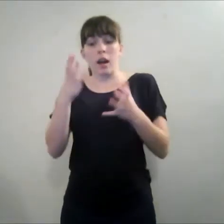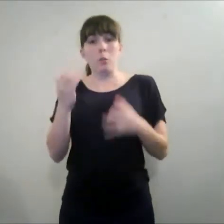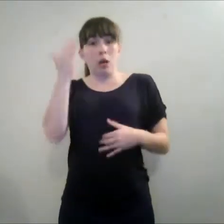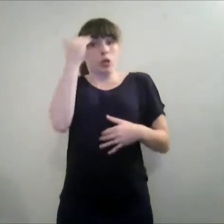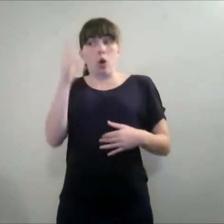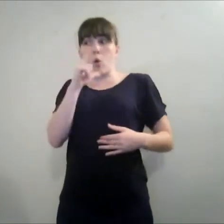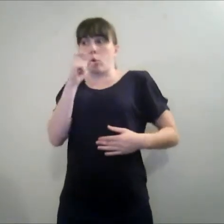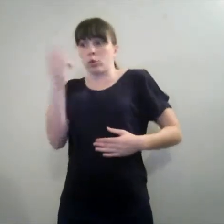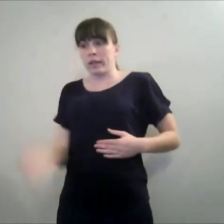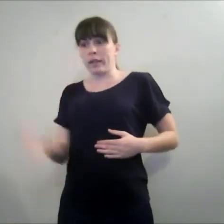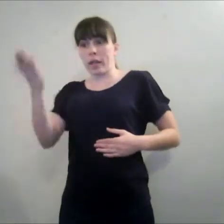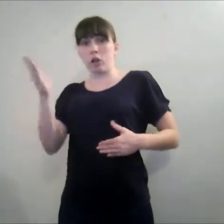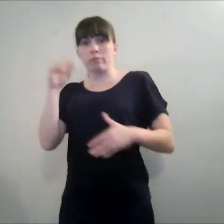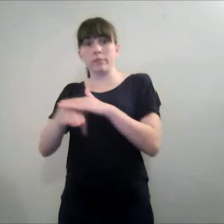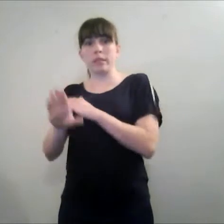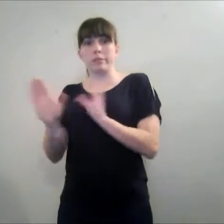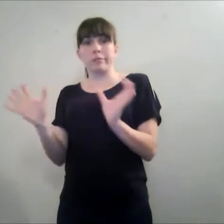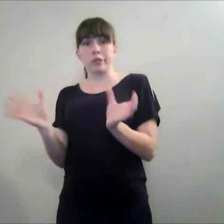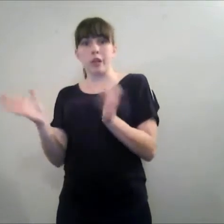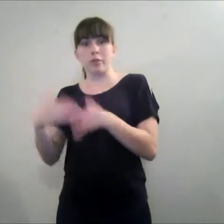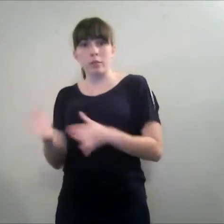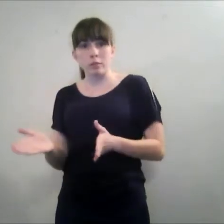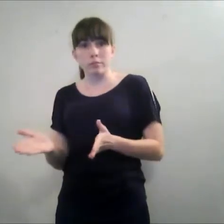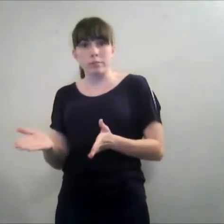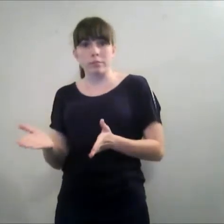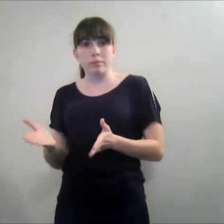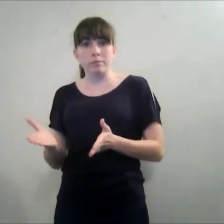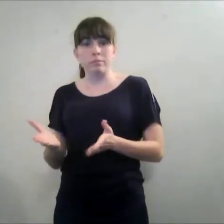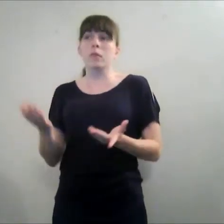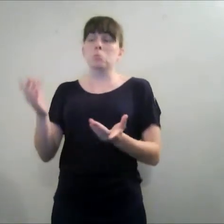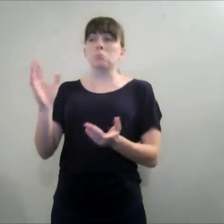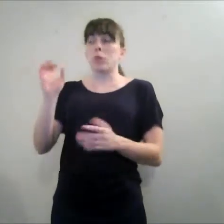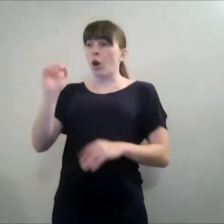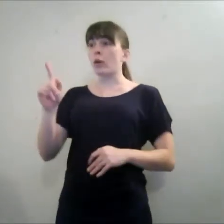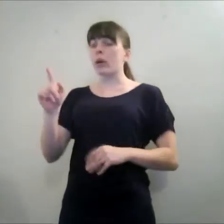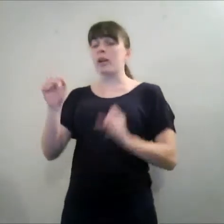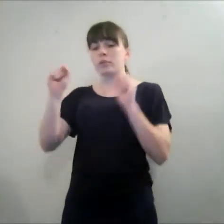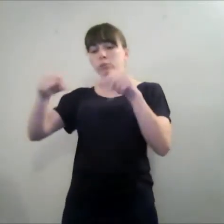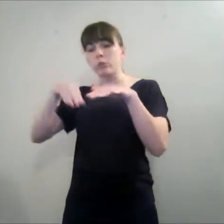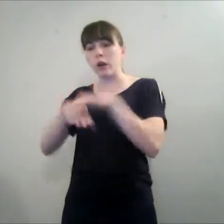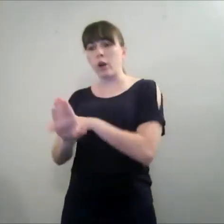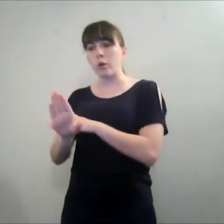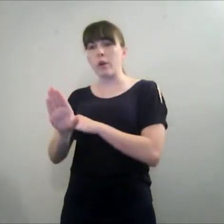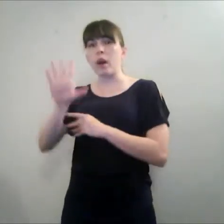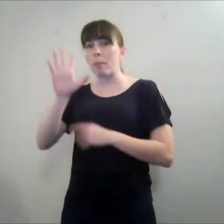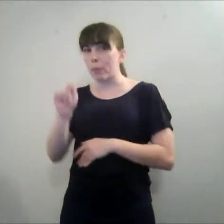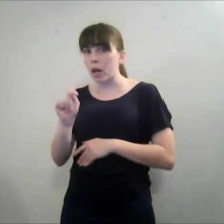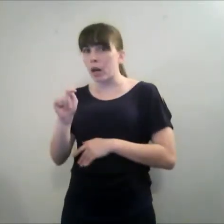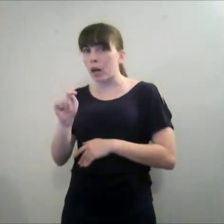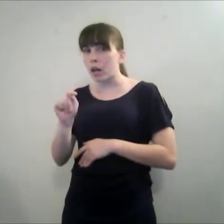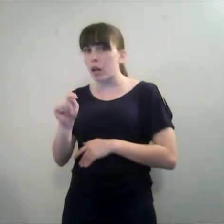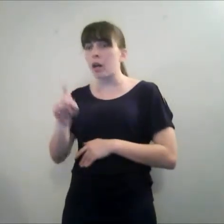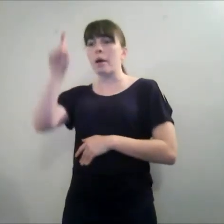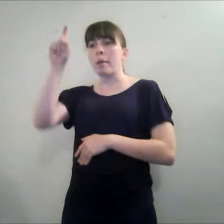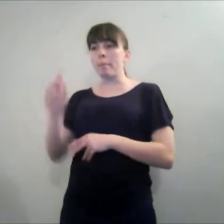So, okay, you can go in the chat room, but only if everybody in the chat room is using their real names and they submit full copies of their police report.